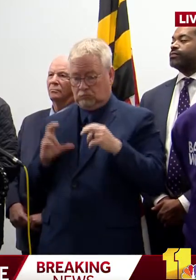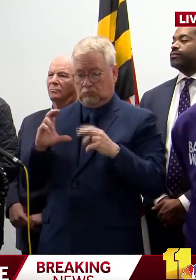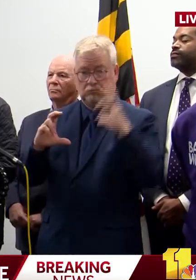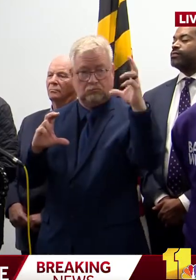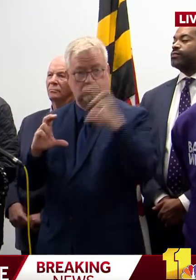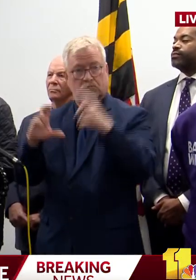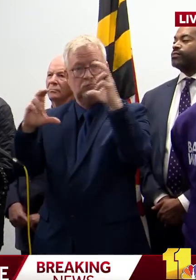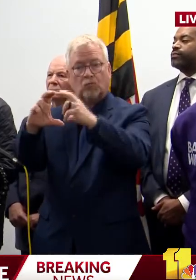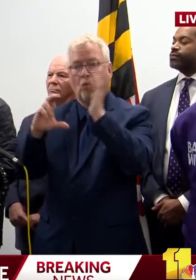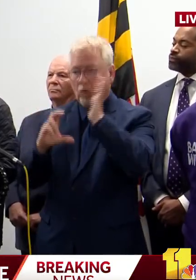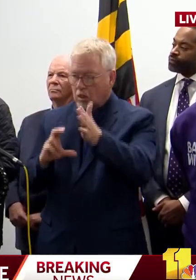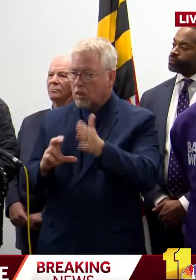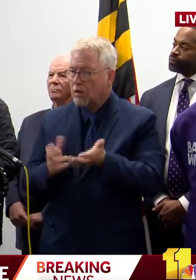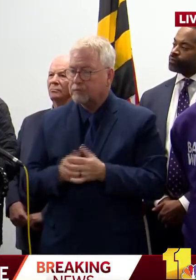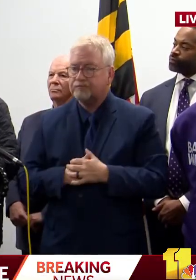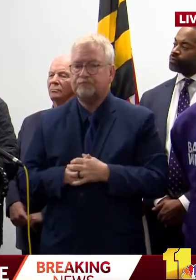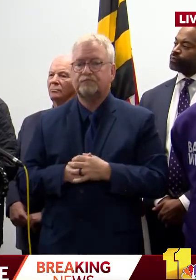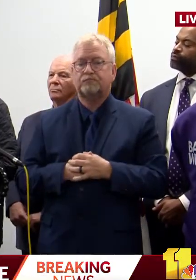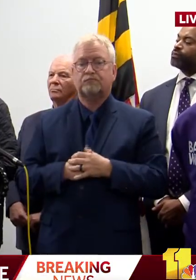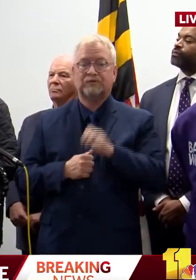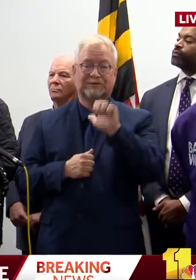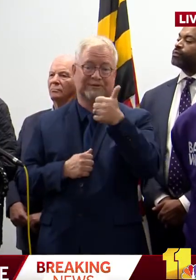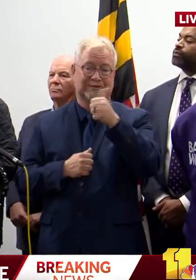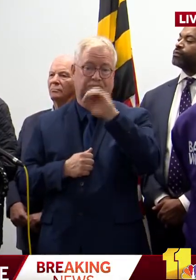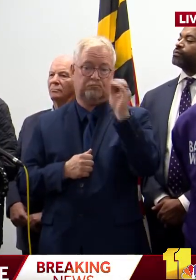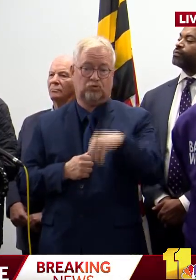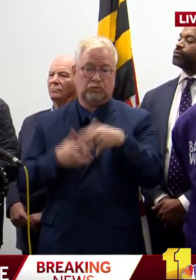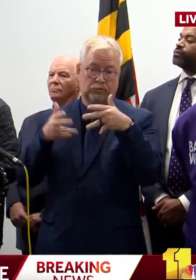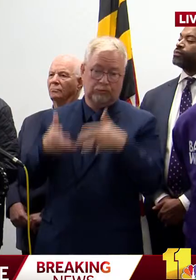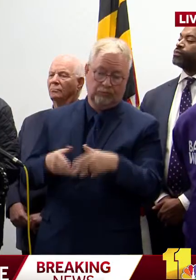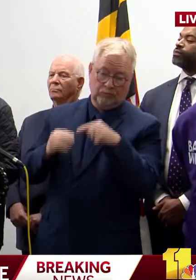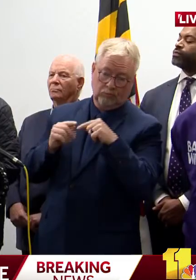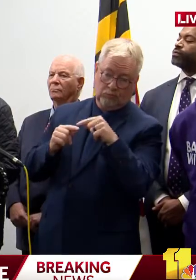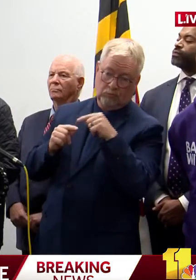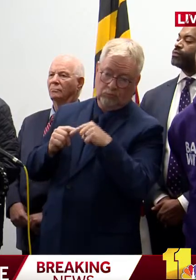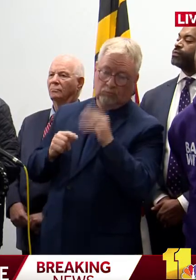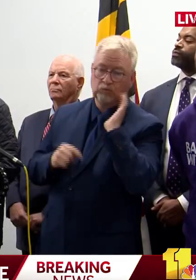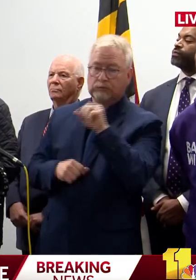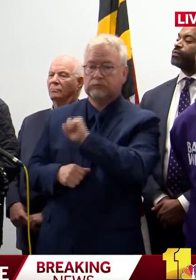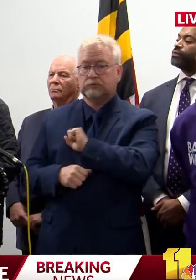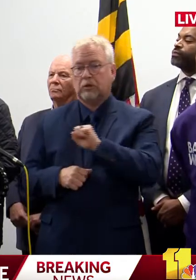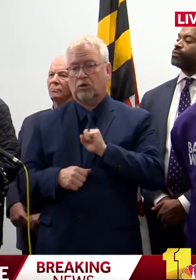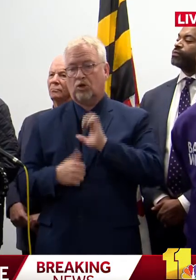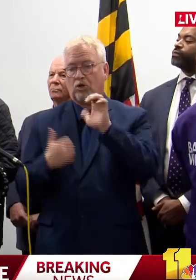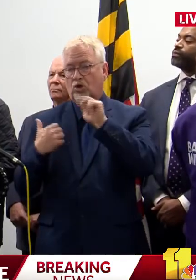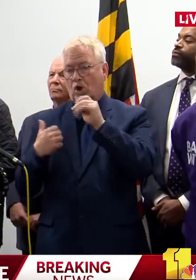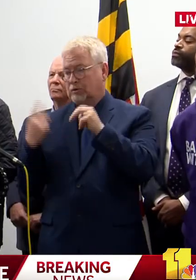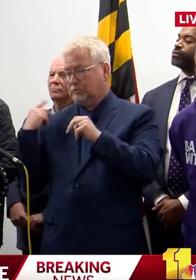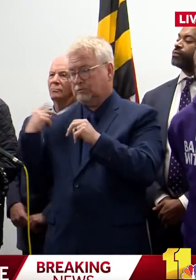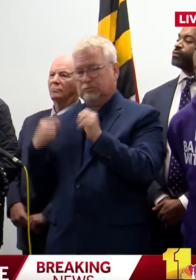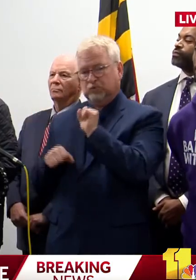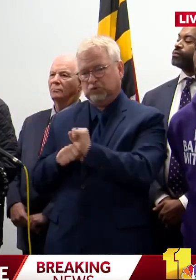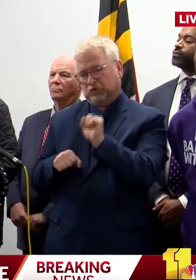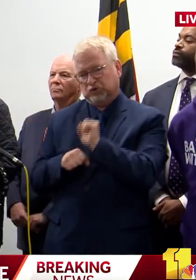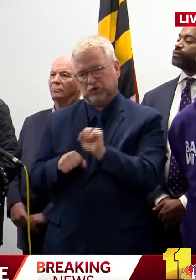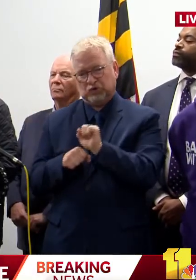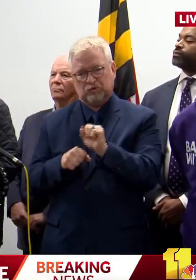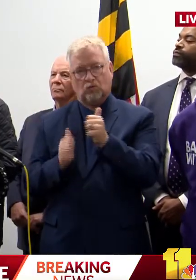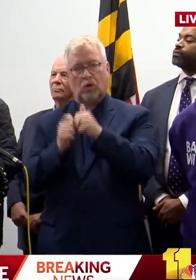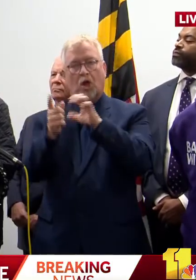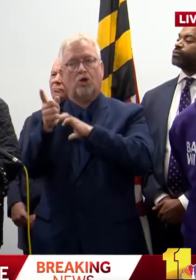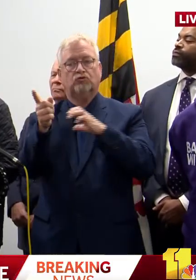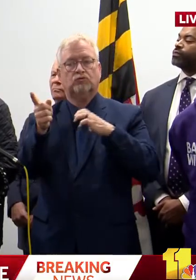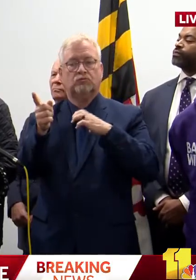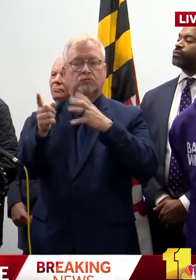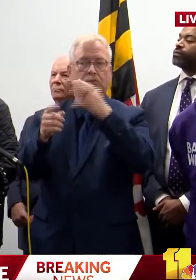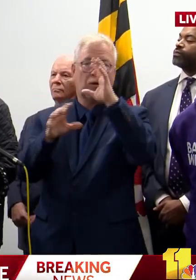share. For the 10% remainder, Senator Cardin and I will be working very closely with